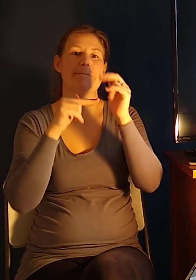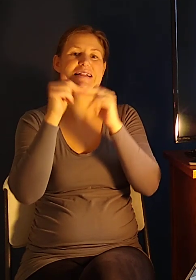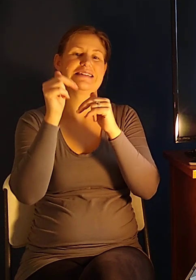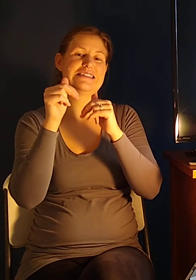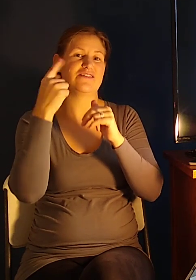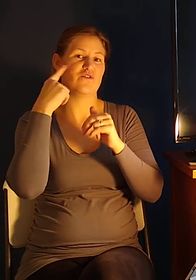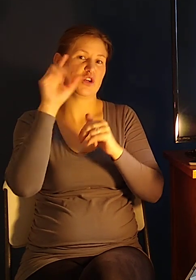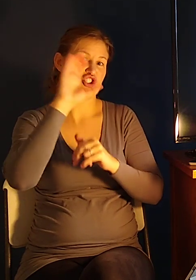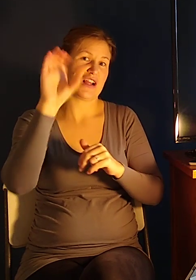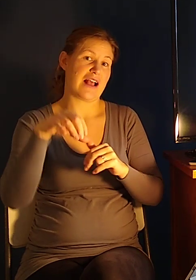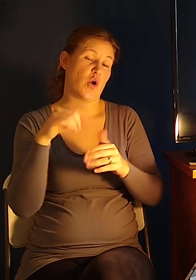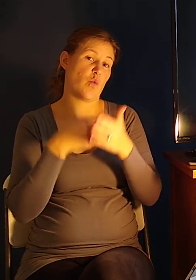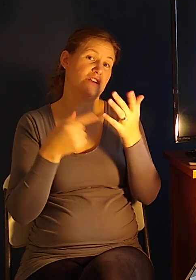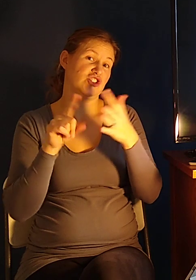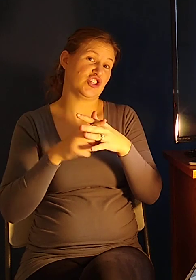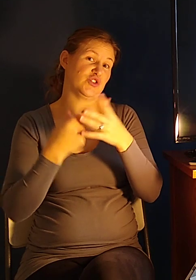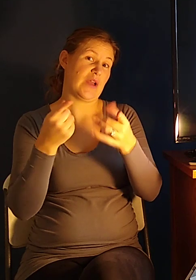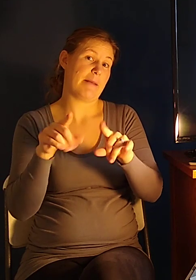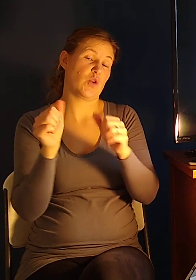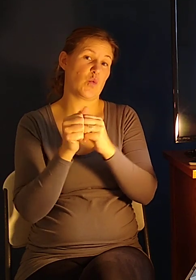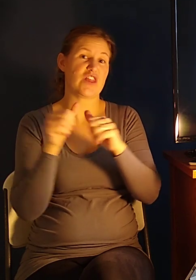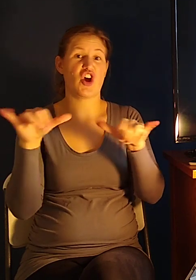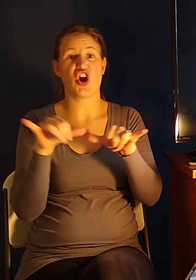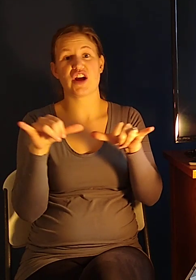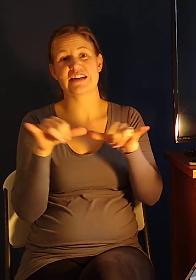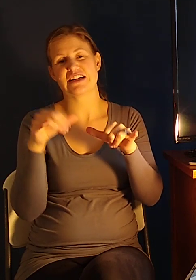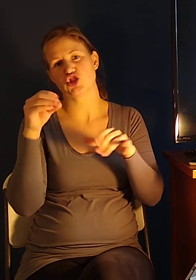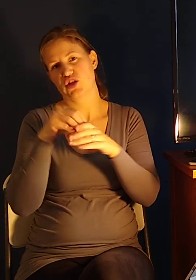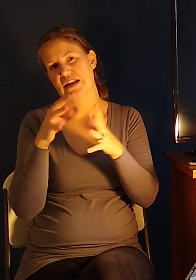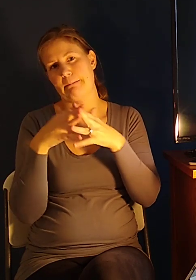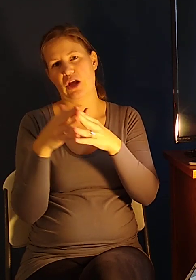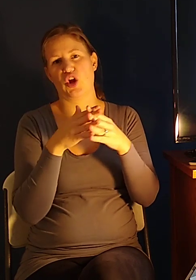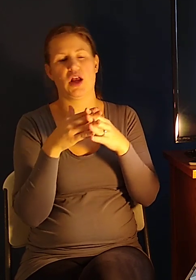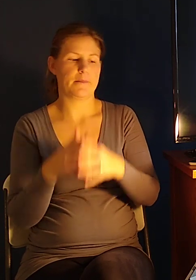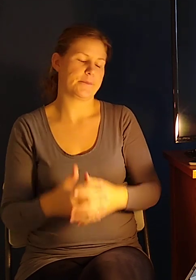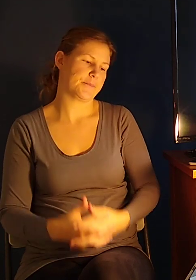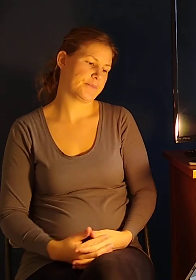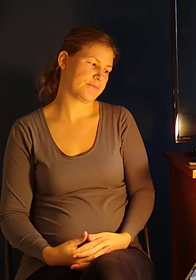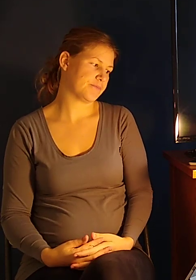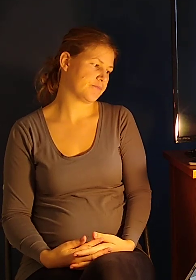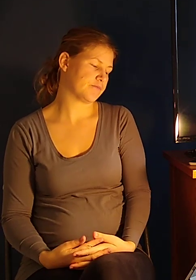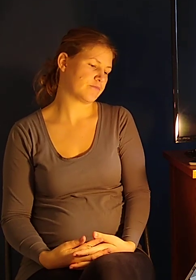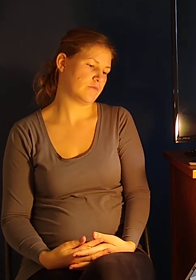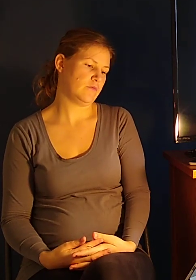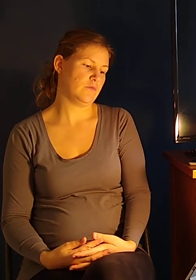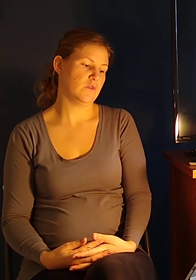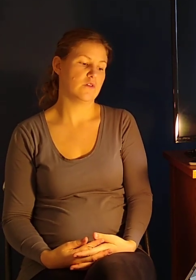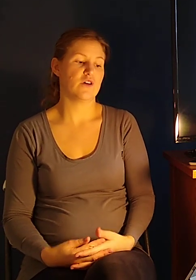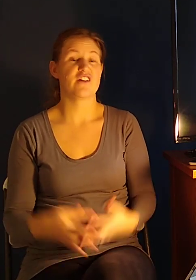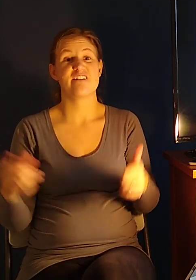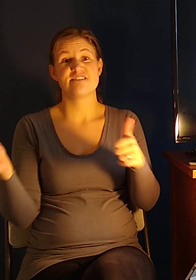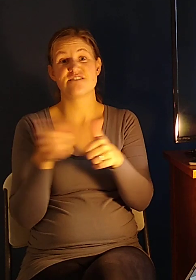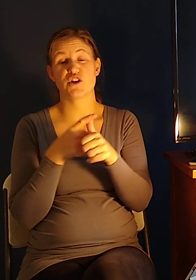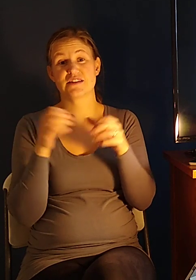and what starts to happen with architecture in America. One of the first major opportunities for this